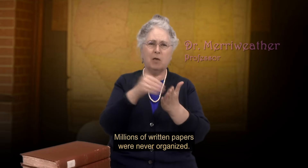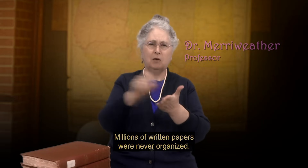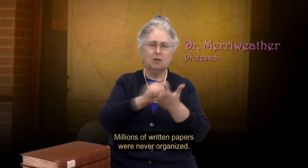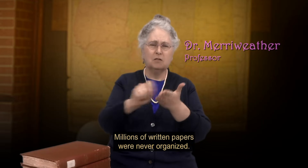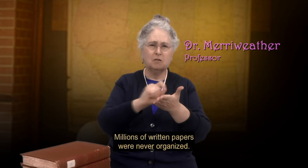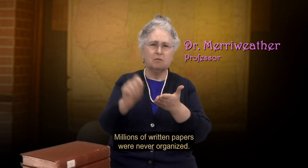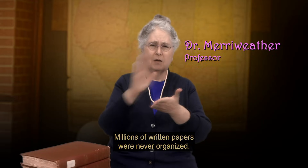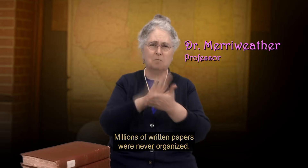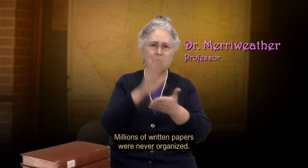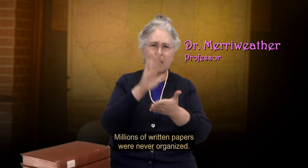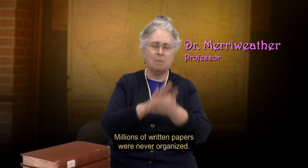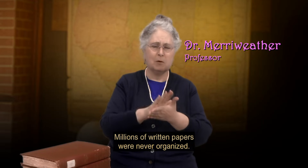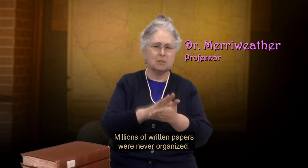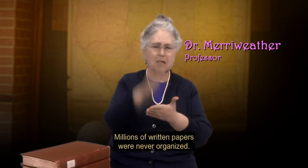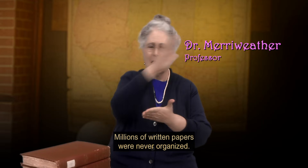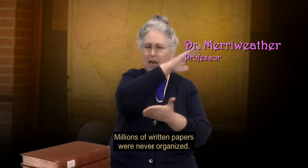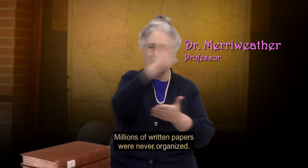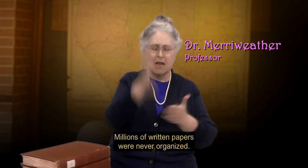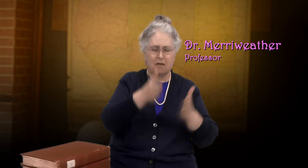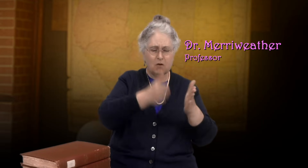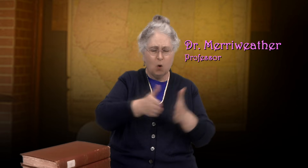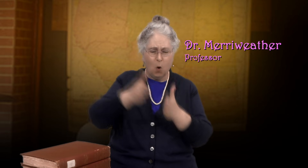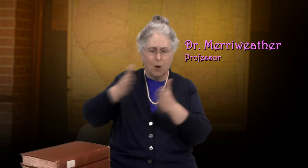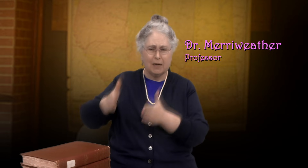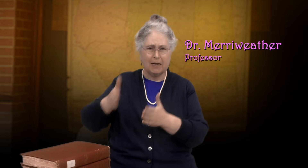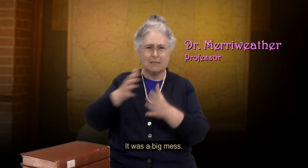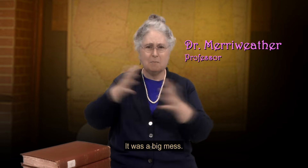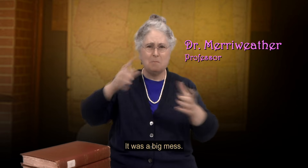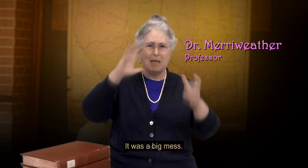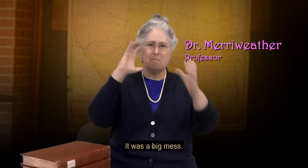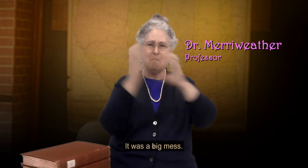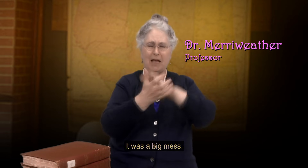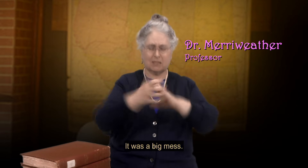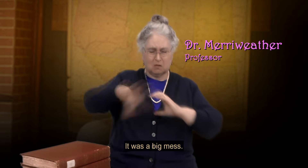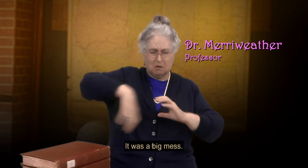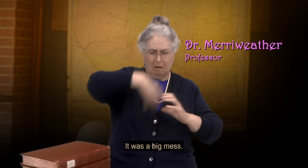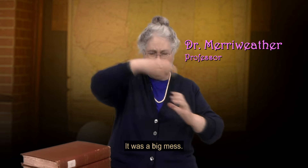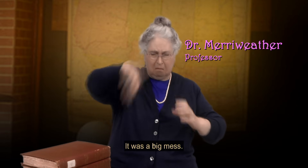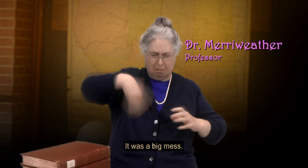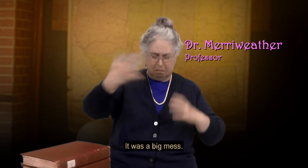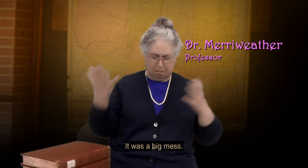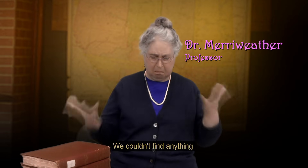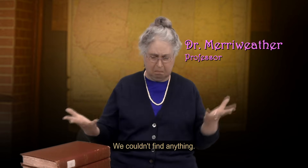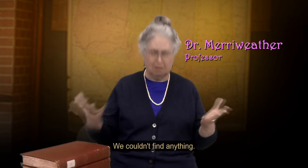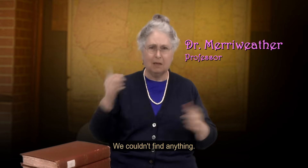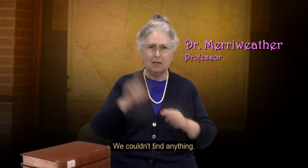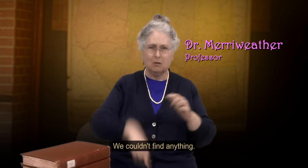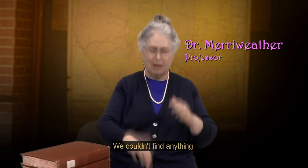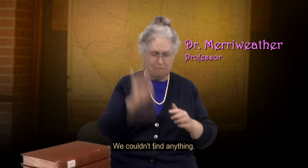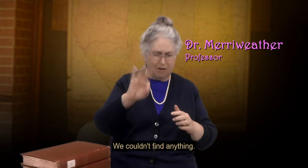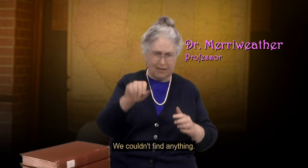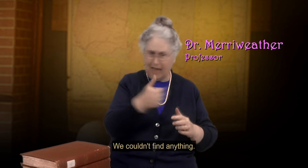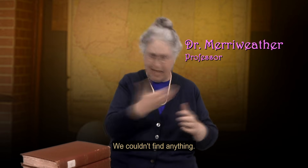Millions of written papers were never organized. It was a big mess. We couldn't find